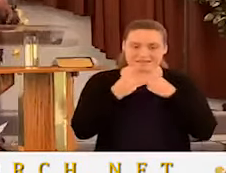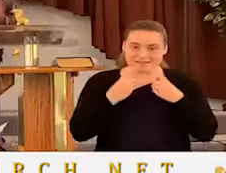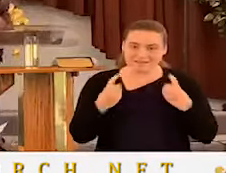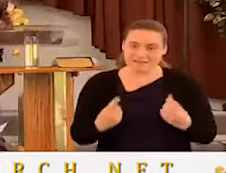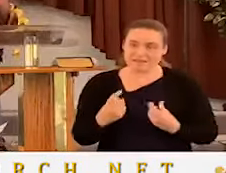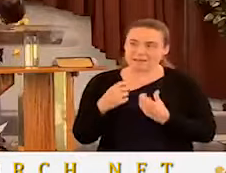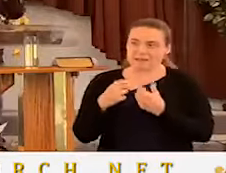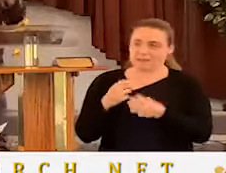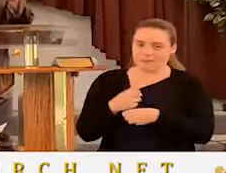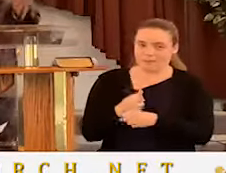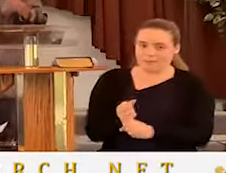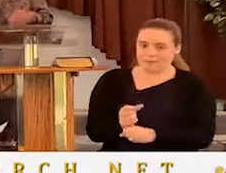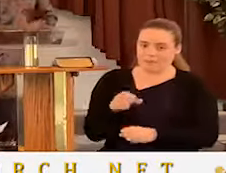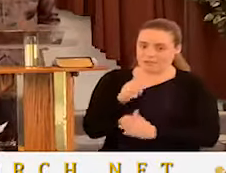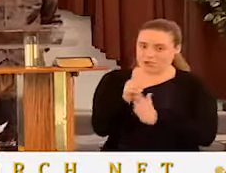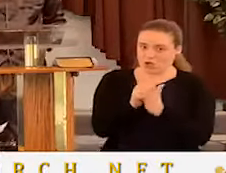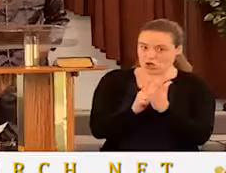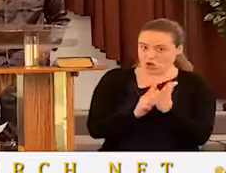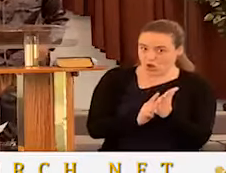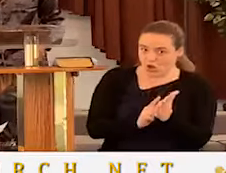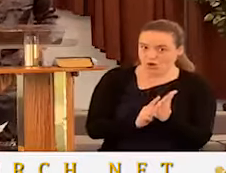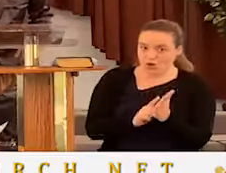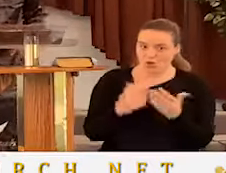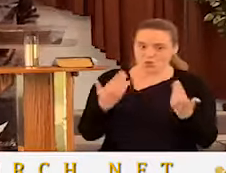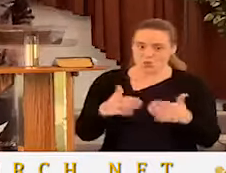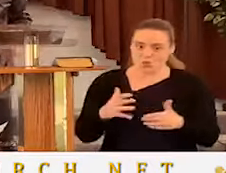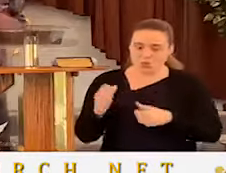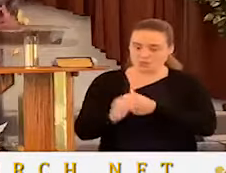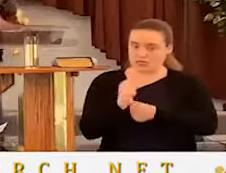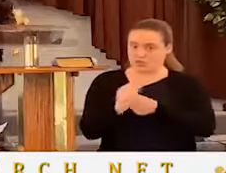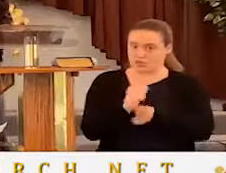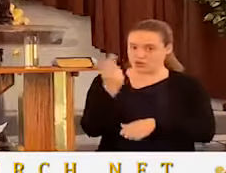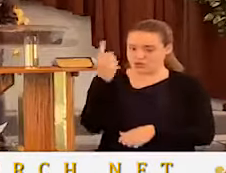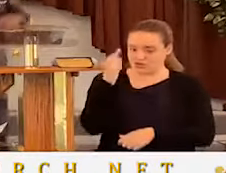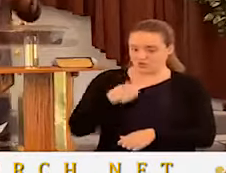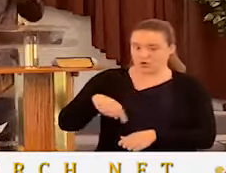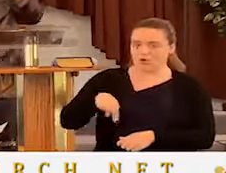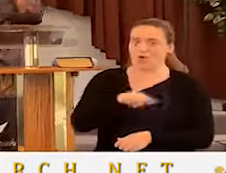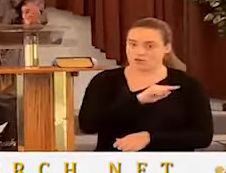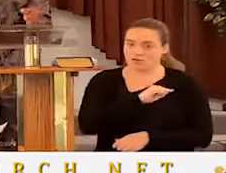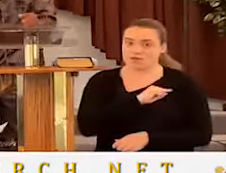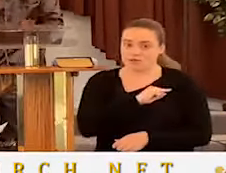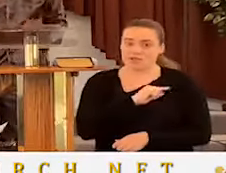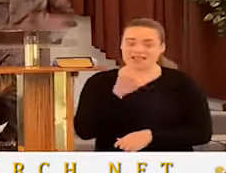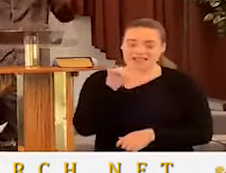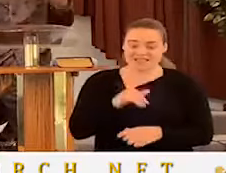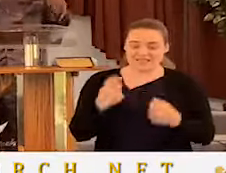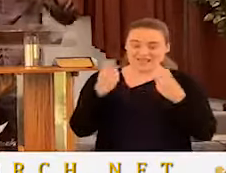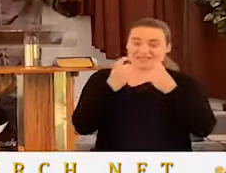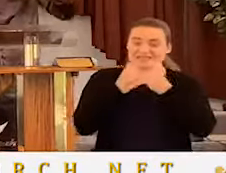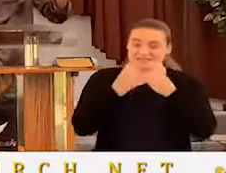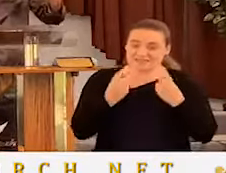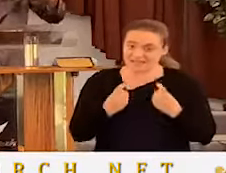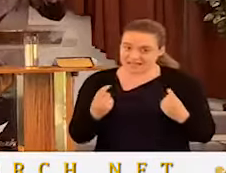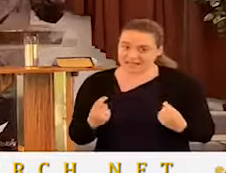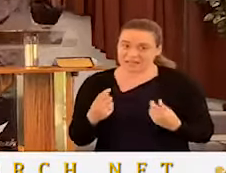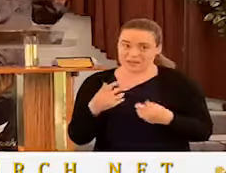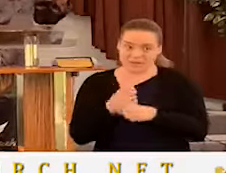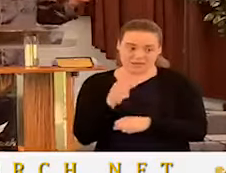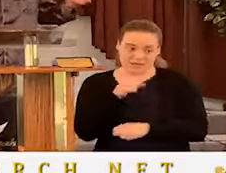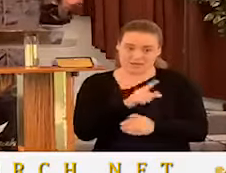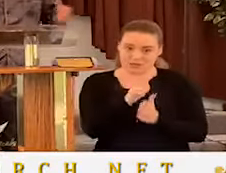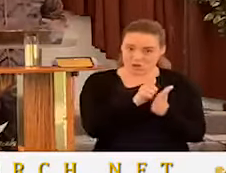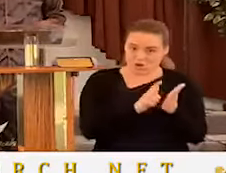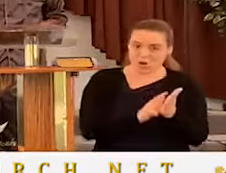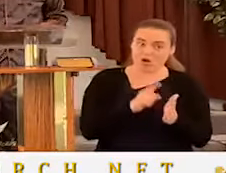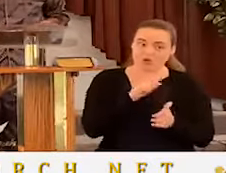the holy commandments deadly to us all. Let me say that again. Sin makes the law, which